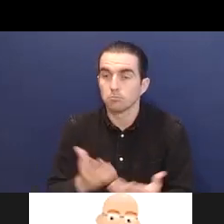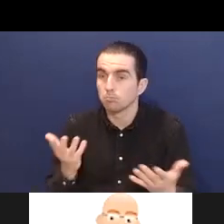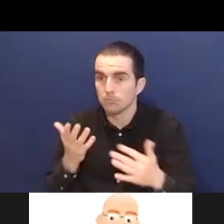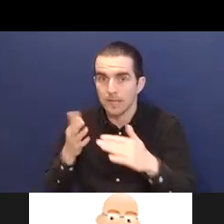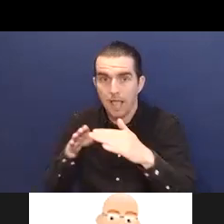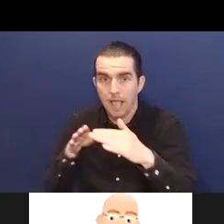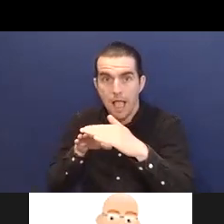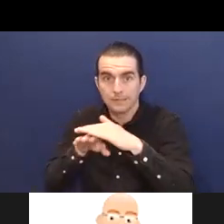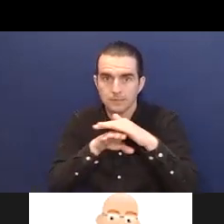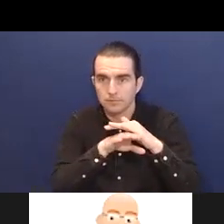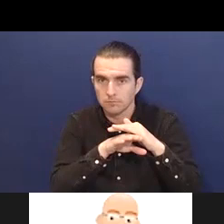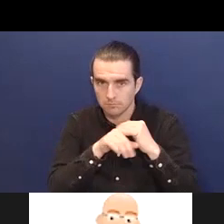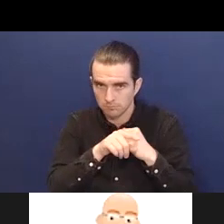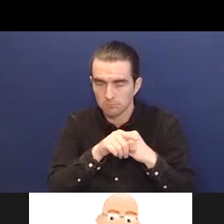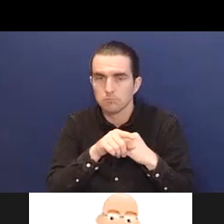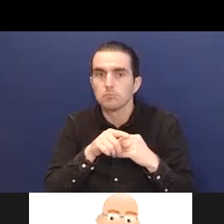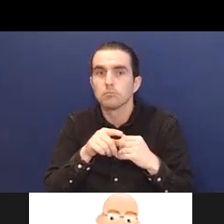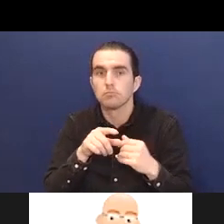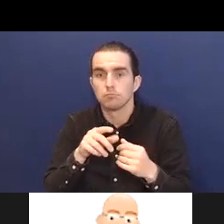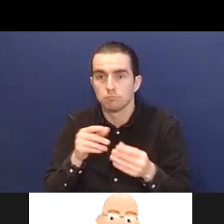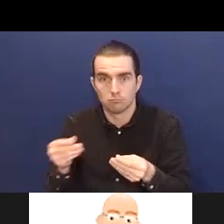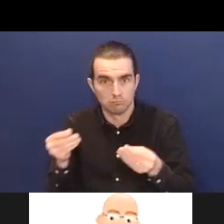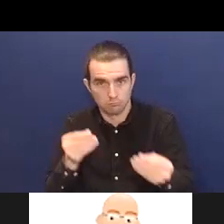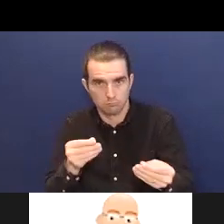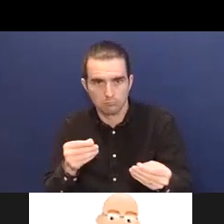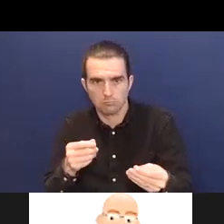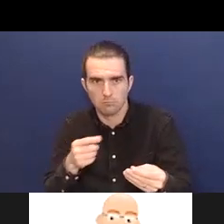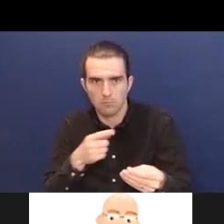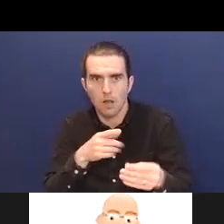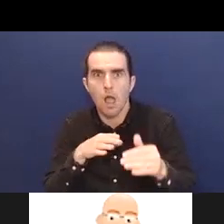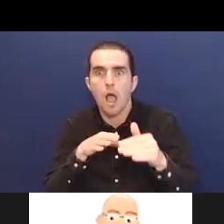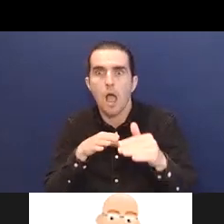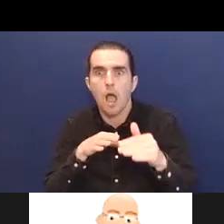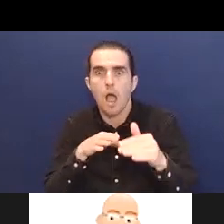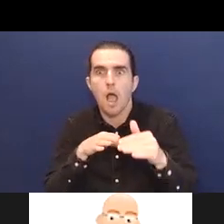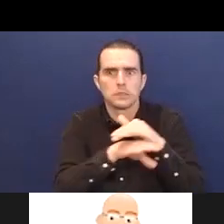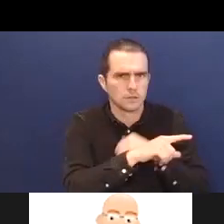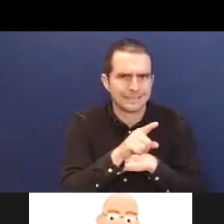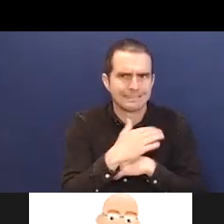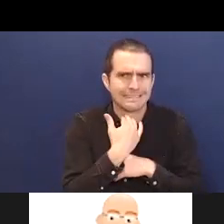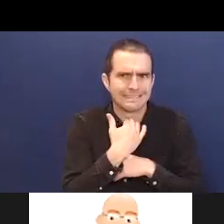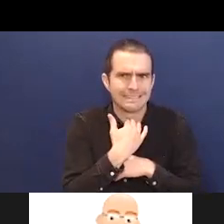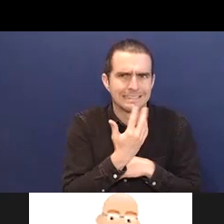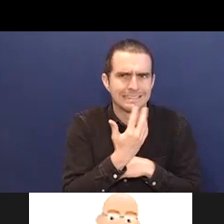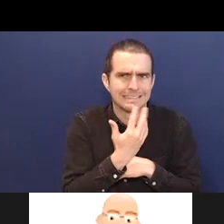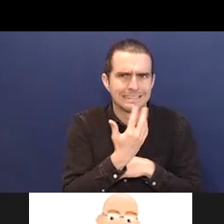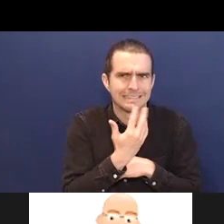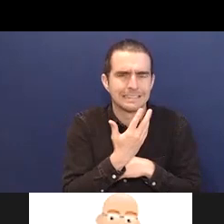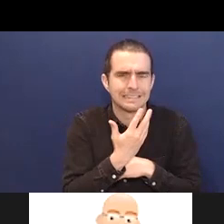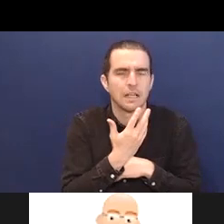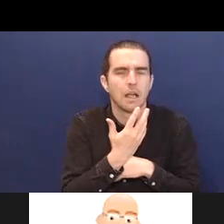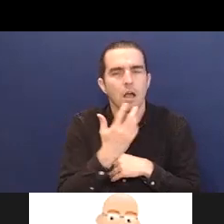sites that are not beneficial for the ages. So thank you for bringing that up.